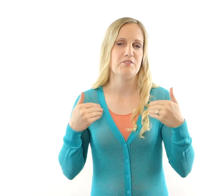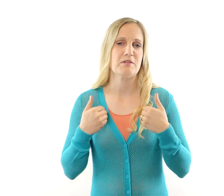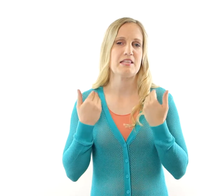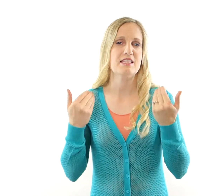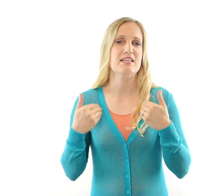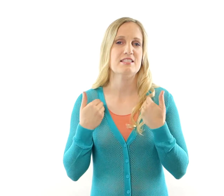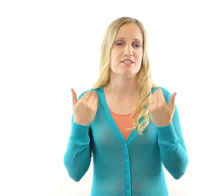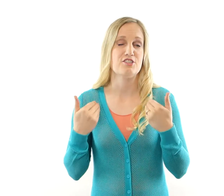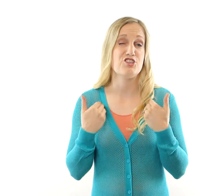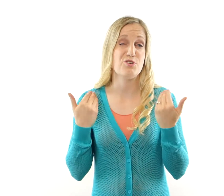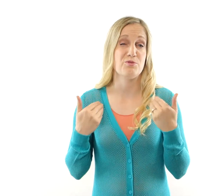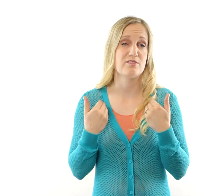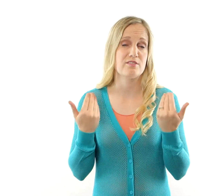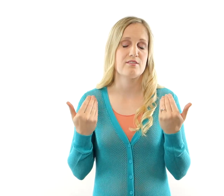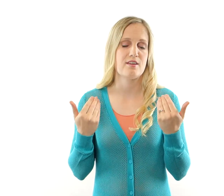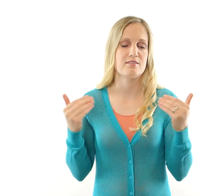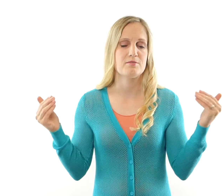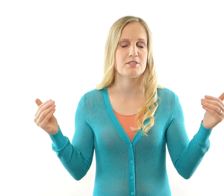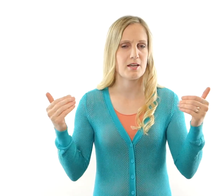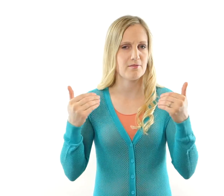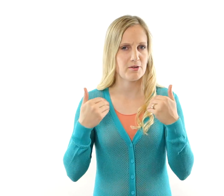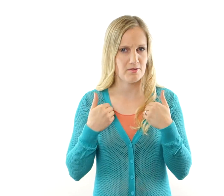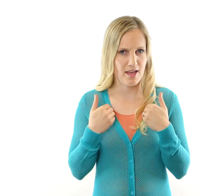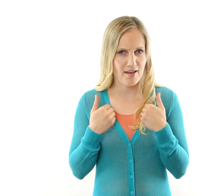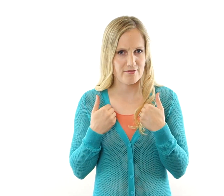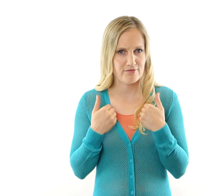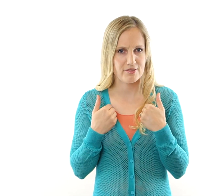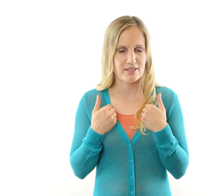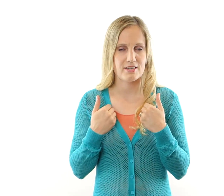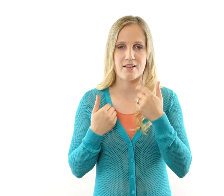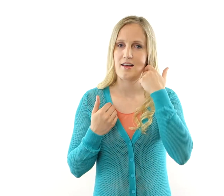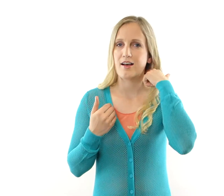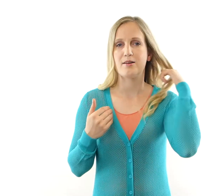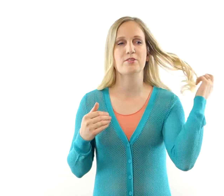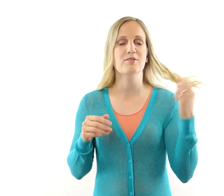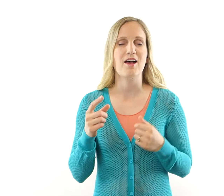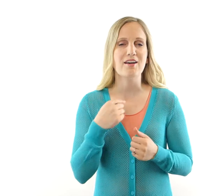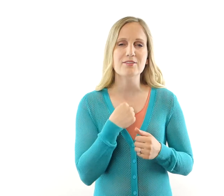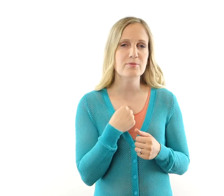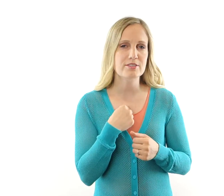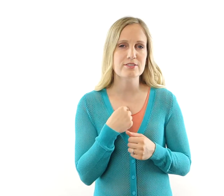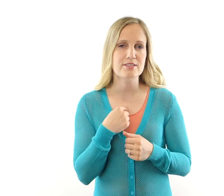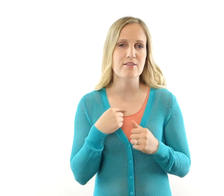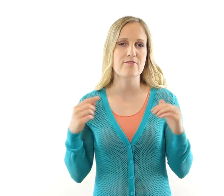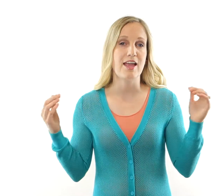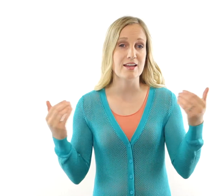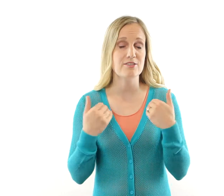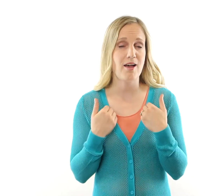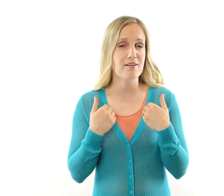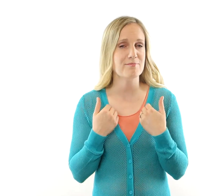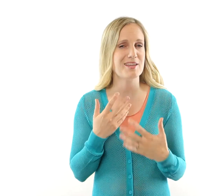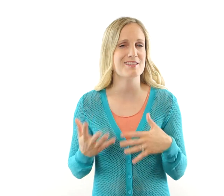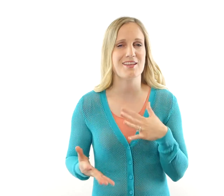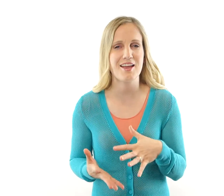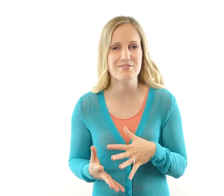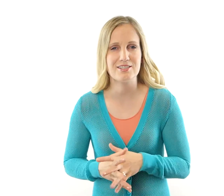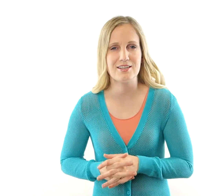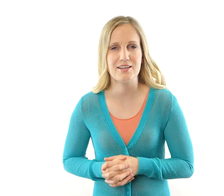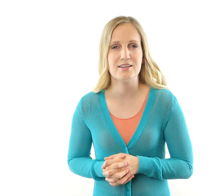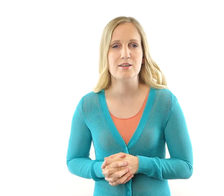like this, it's youth. And so just kind of go have. You don't have to point to yourself and do have because it's kind of redundant.